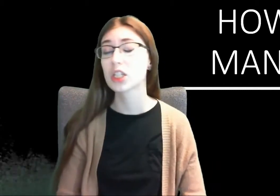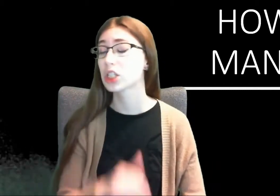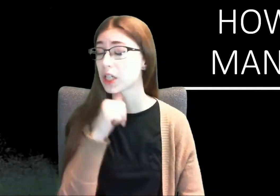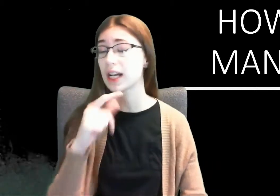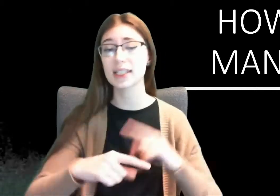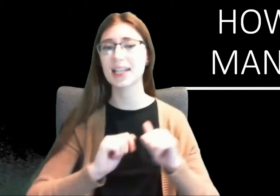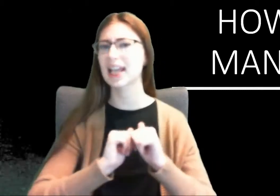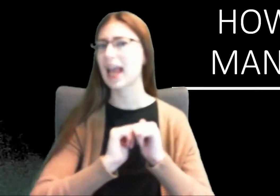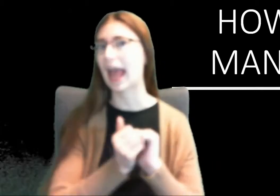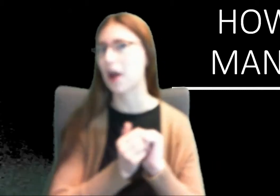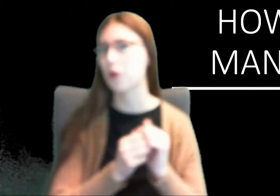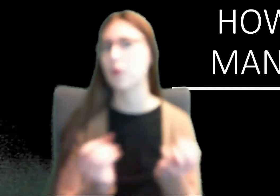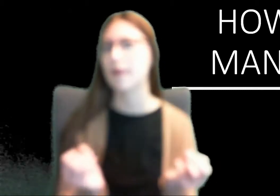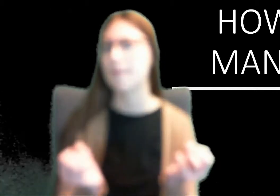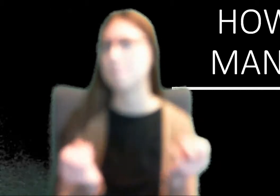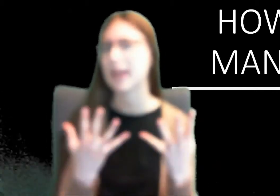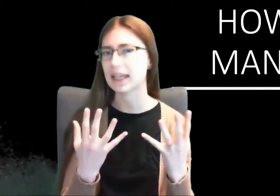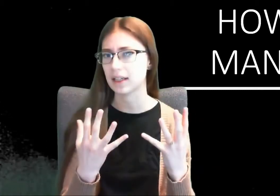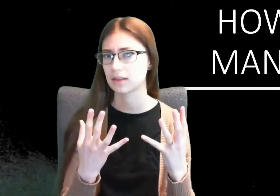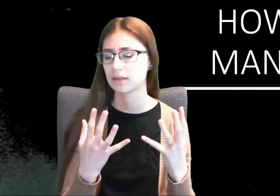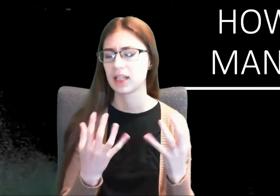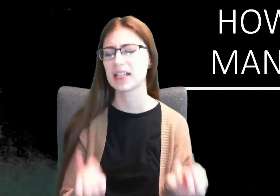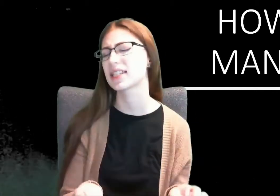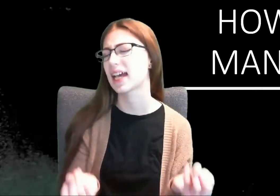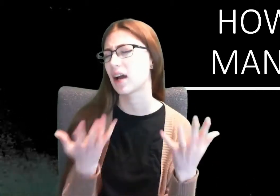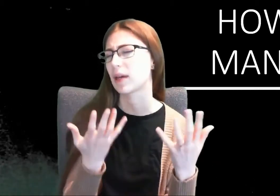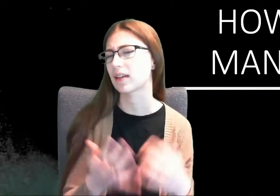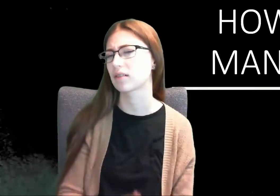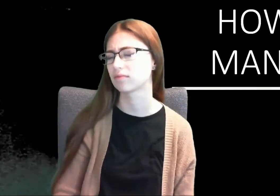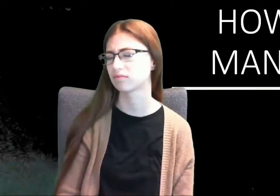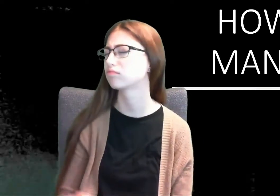So you're not signing how many, it's how many.